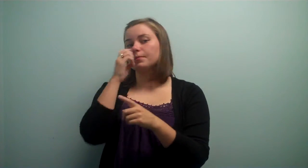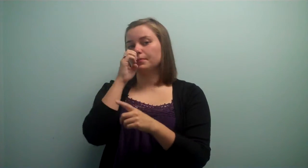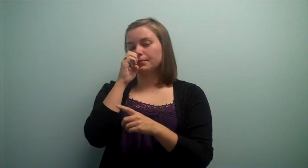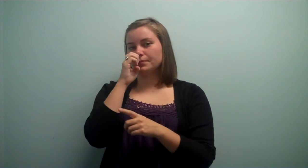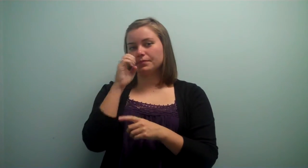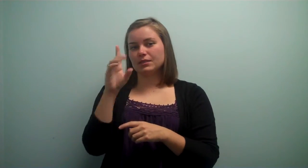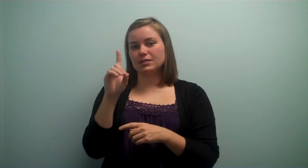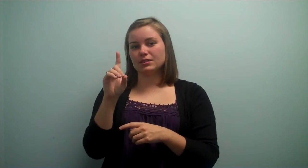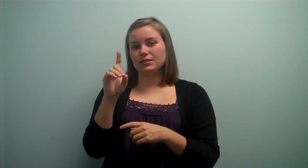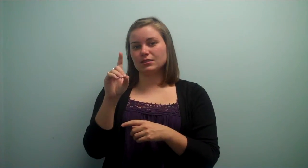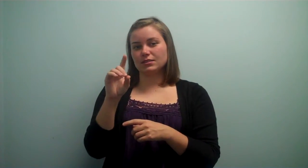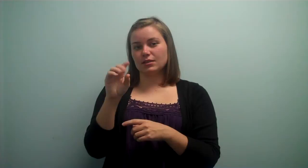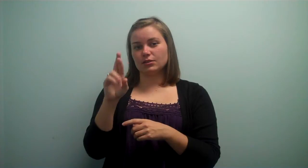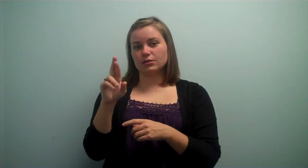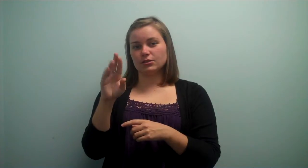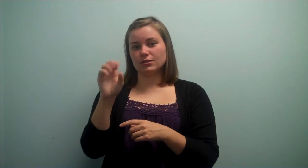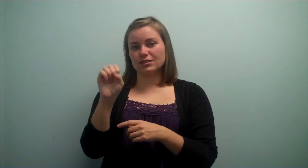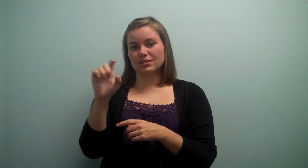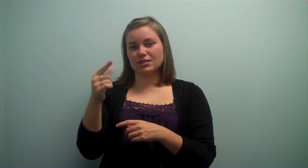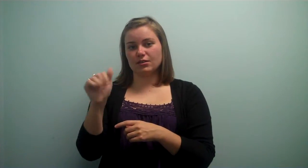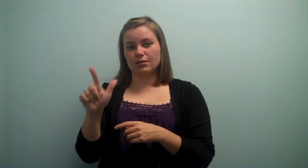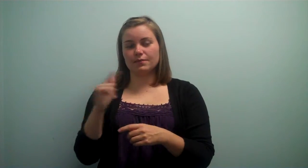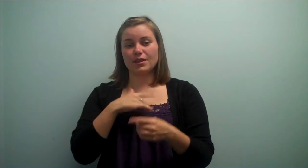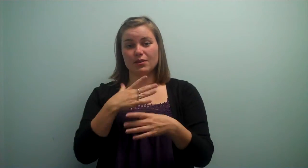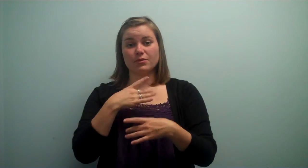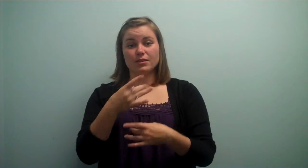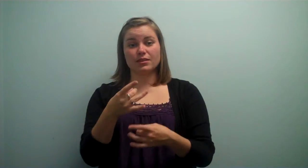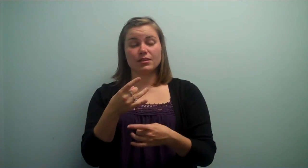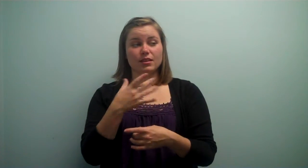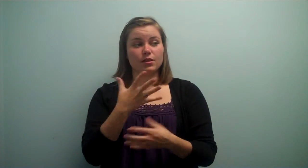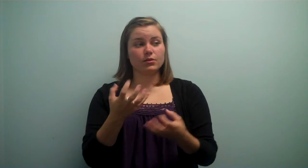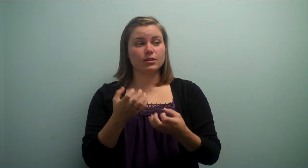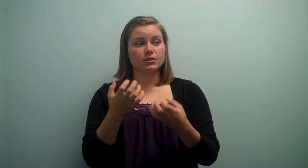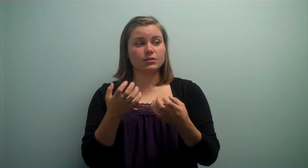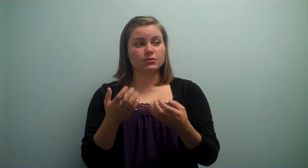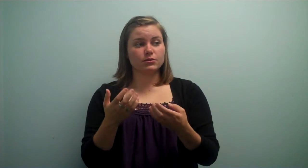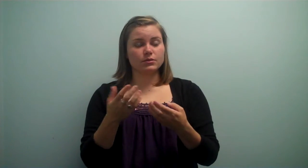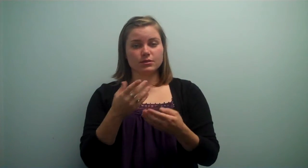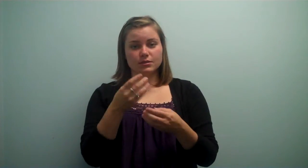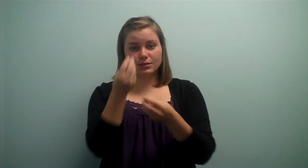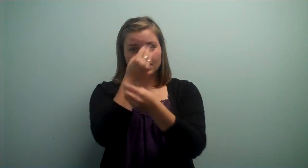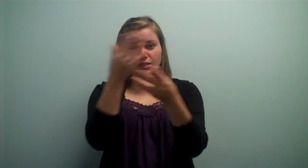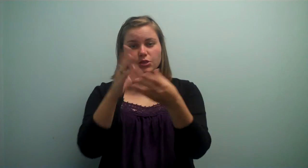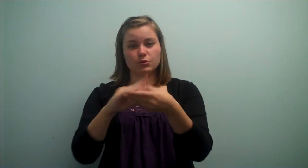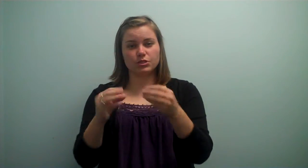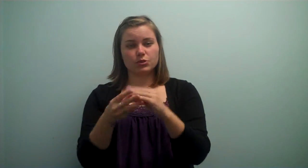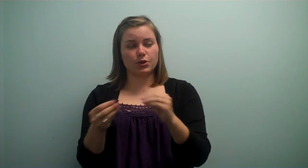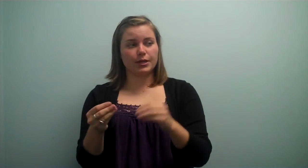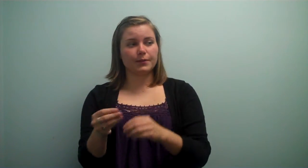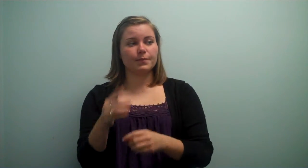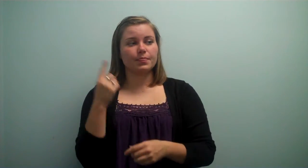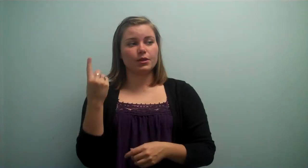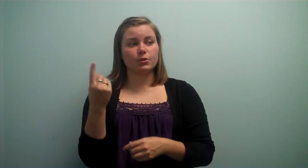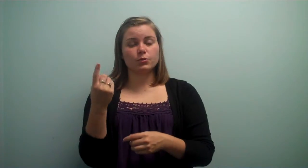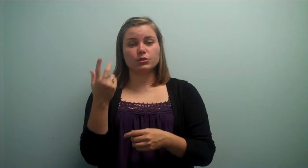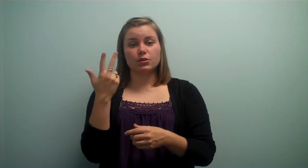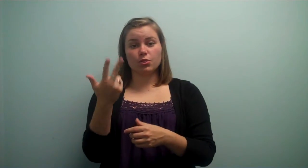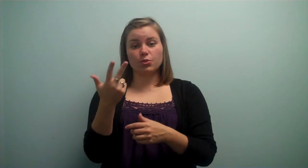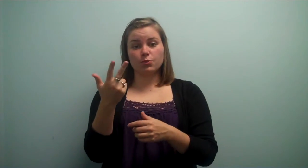Bernie S. Siegel. I'd like to begin by telling you a story. There once were 3 brick masons working together